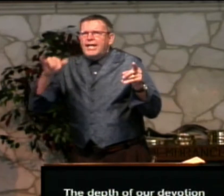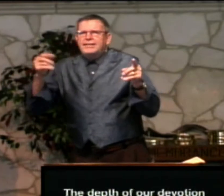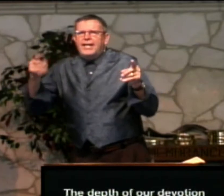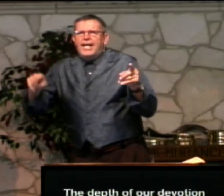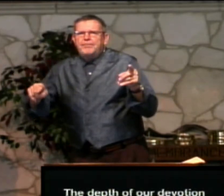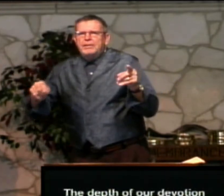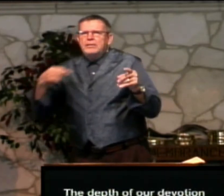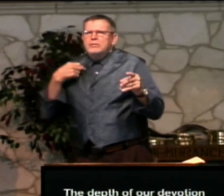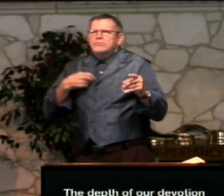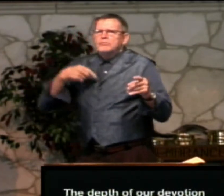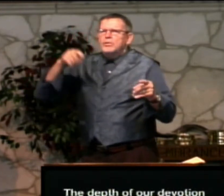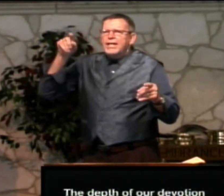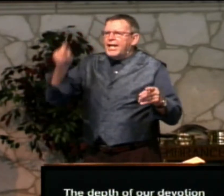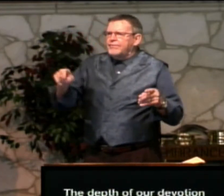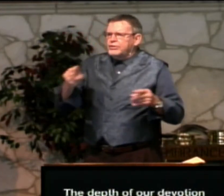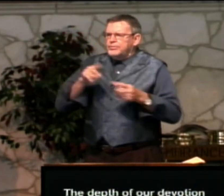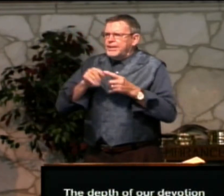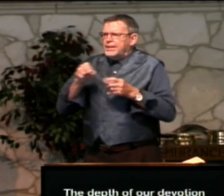For that to happen,